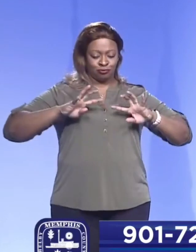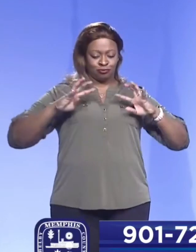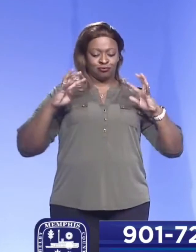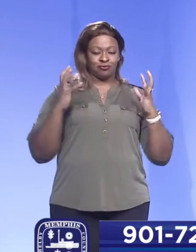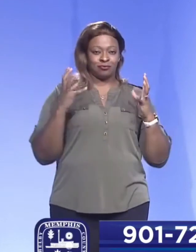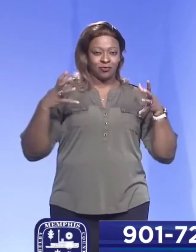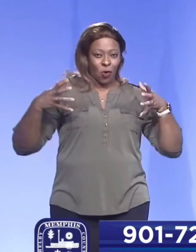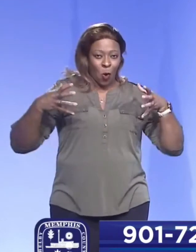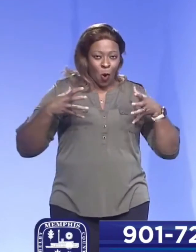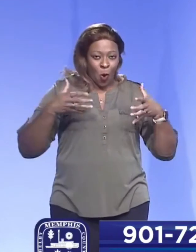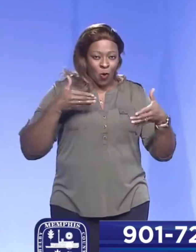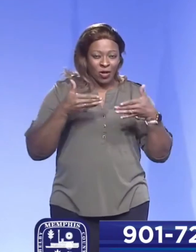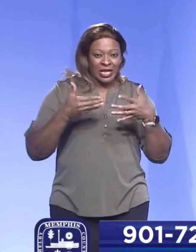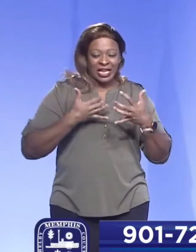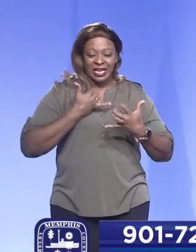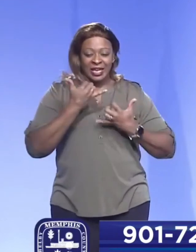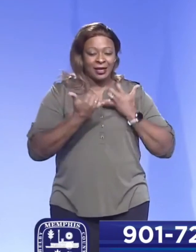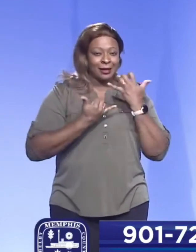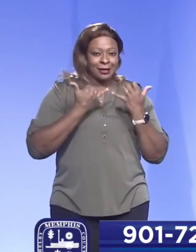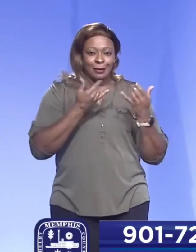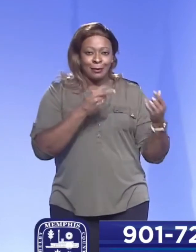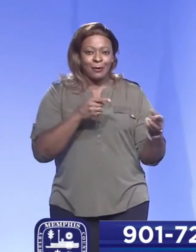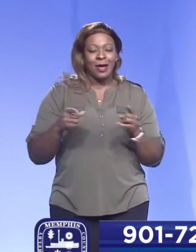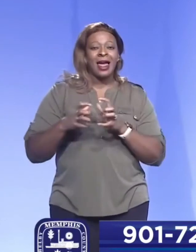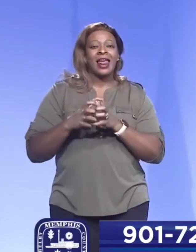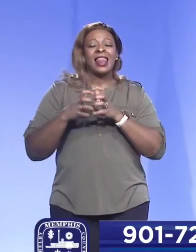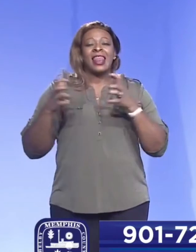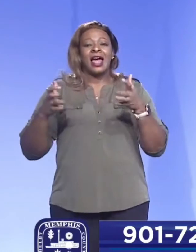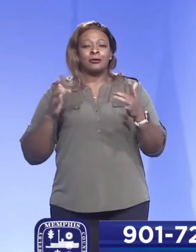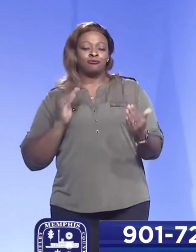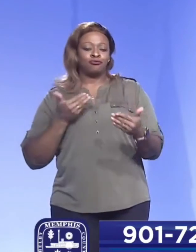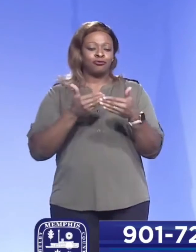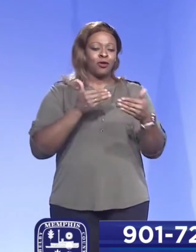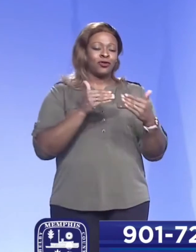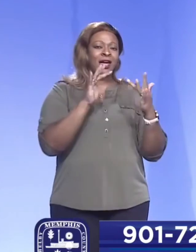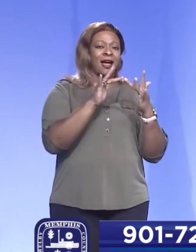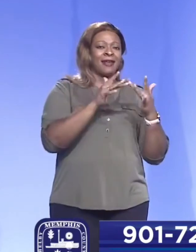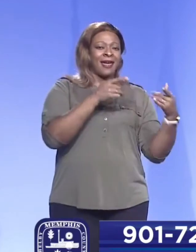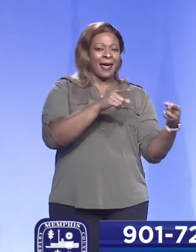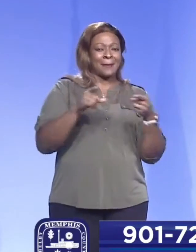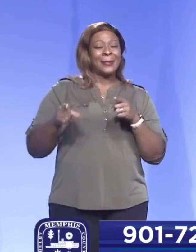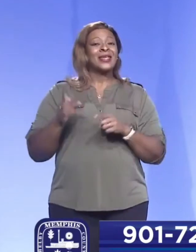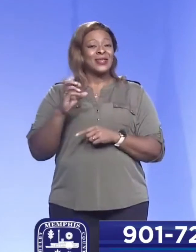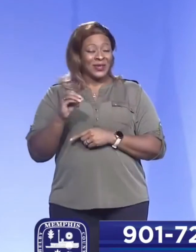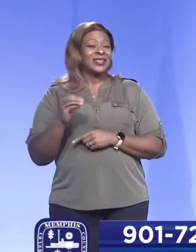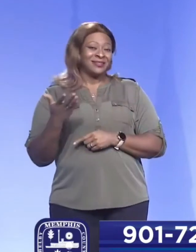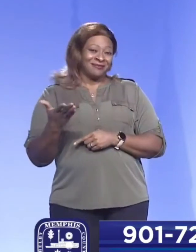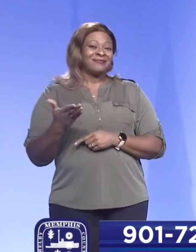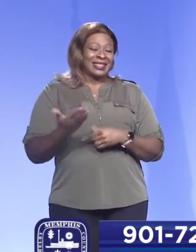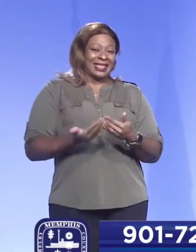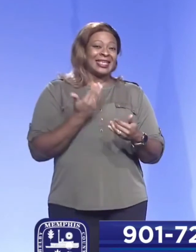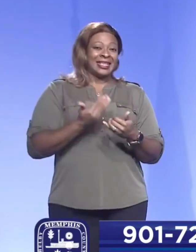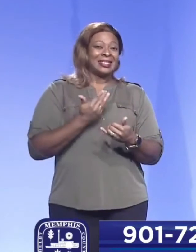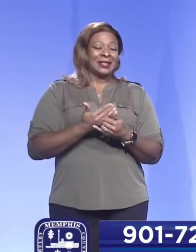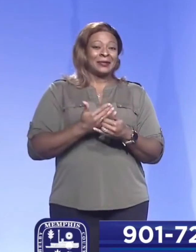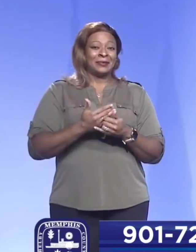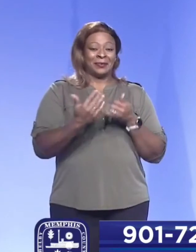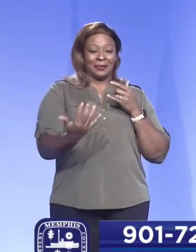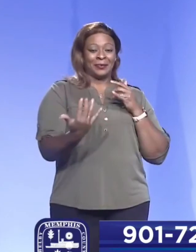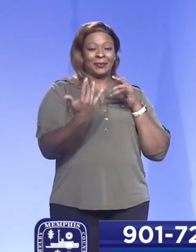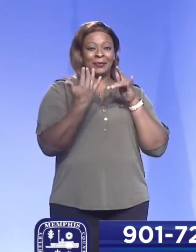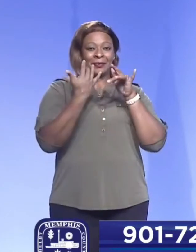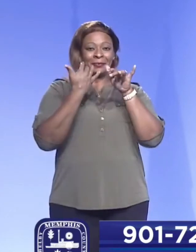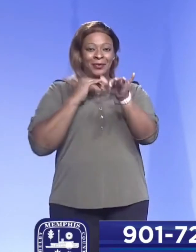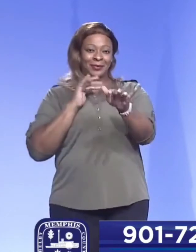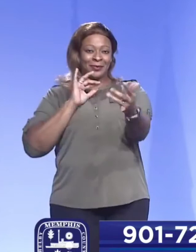other. There's a lot of yelling that goes on. There's a lot of close contact that happens, and so it's going to be very easy to